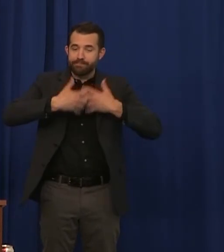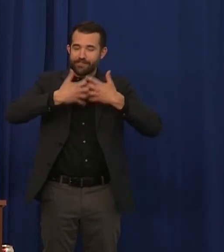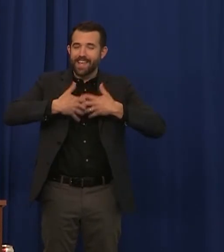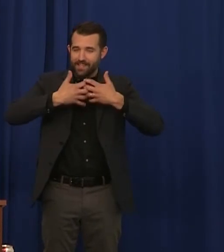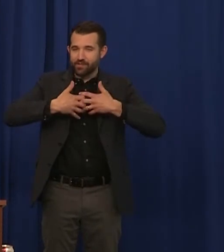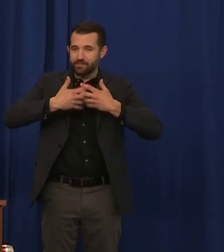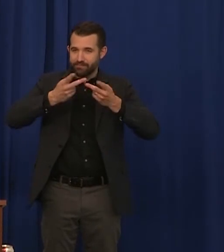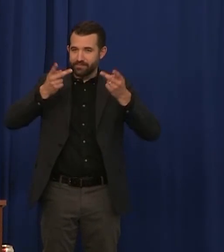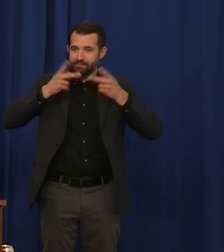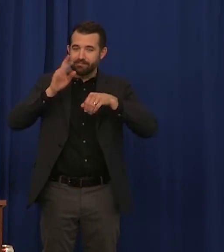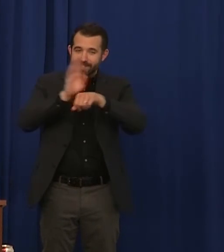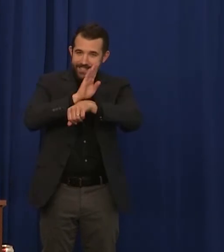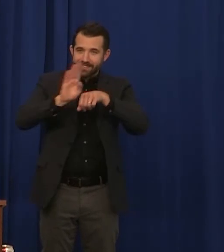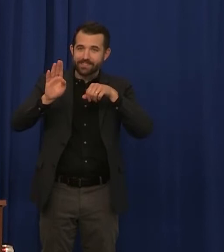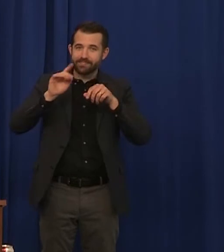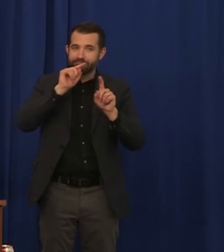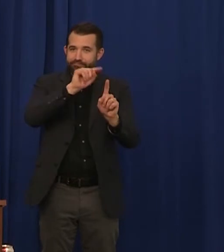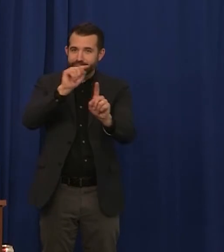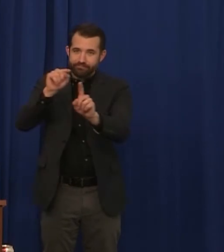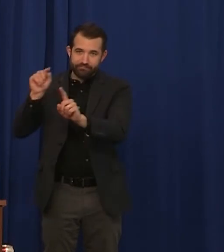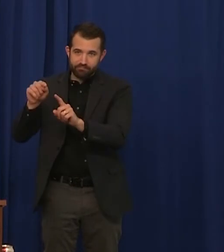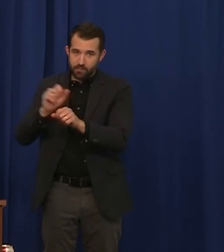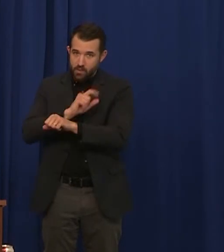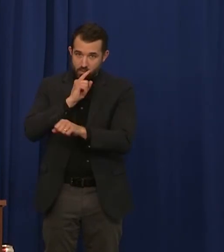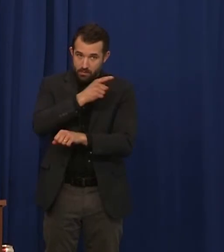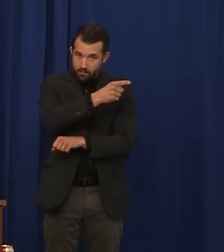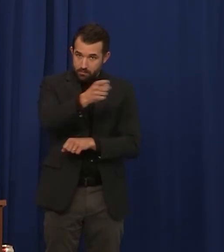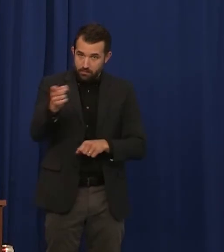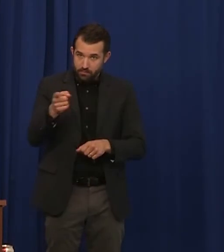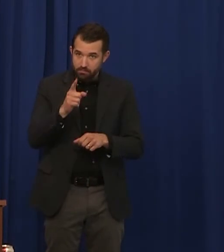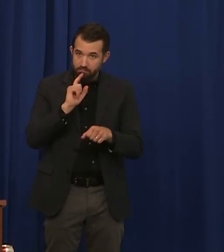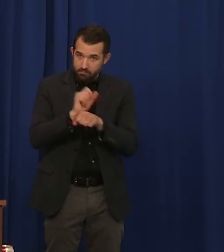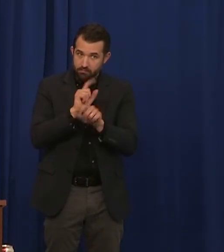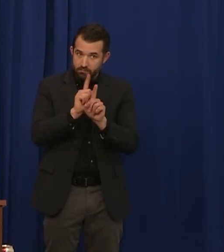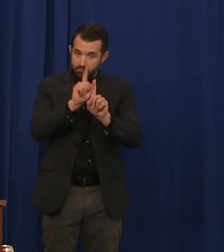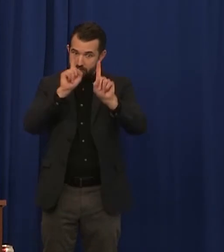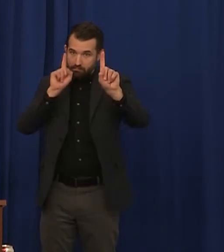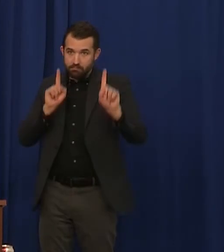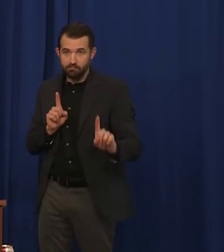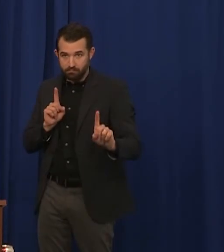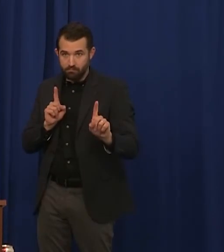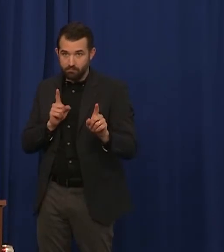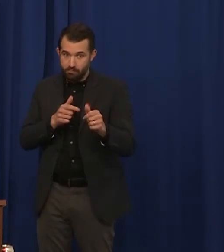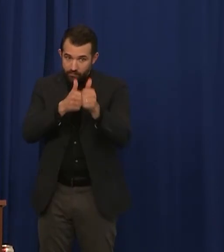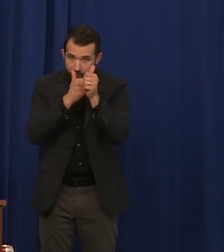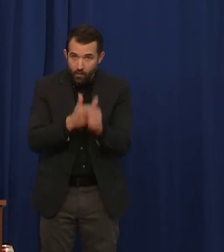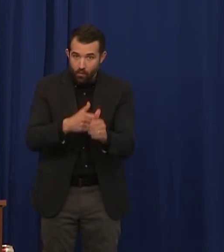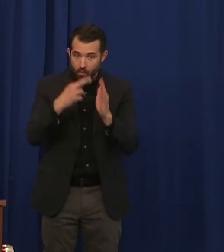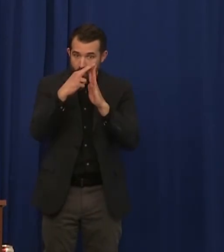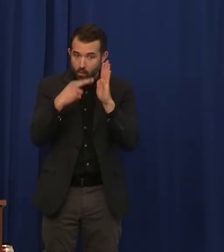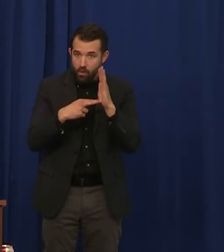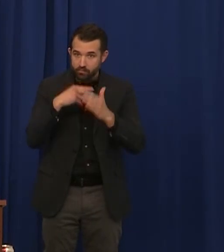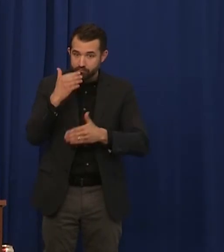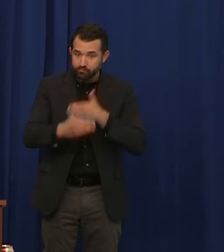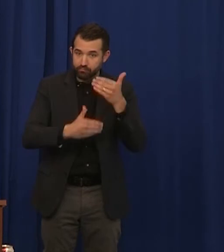businesses and enforcing any of the standards that people are